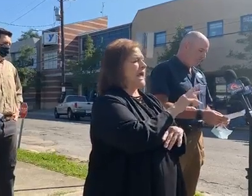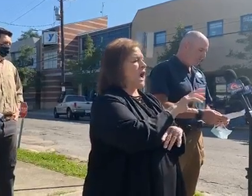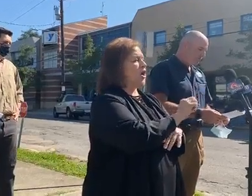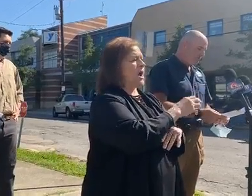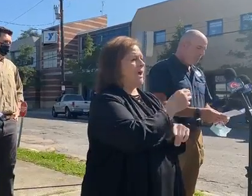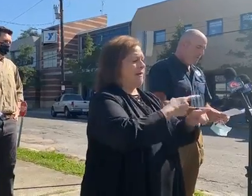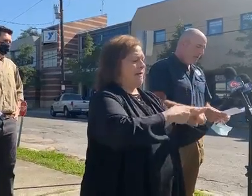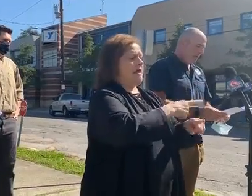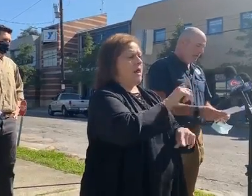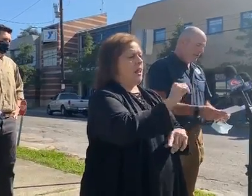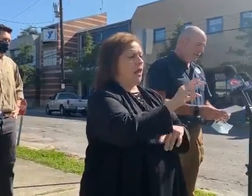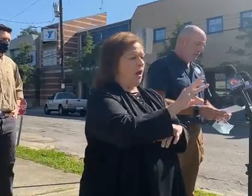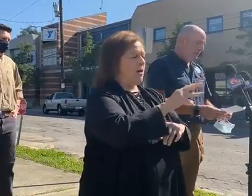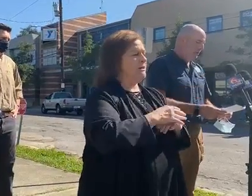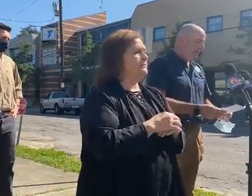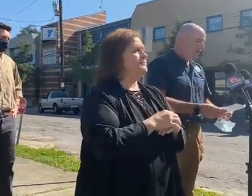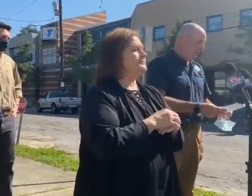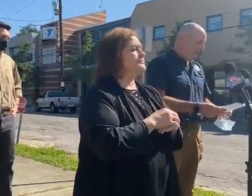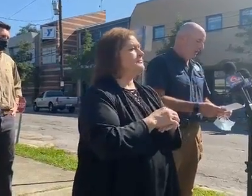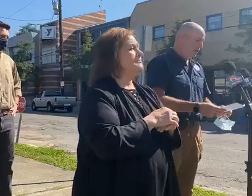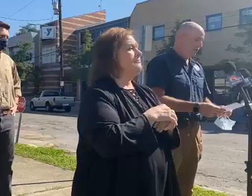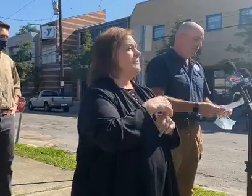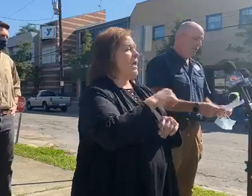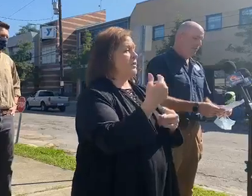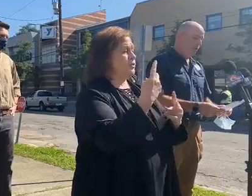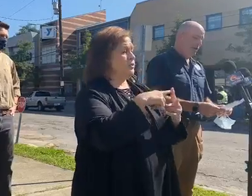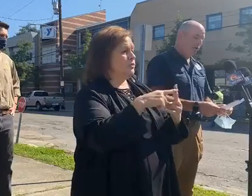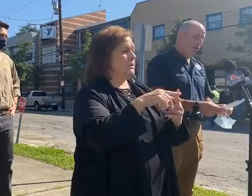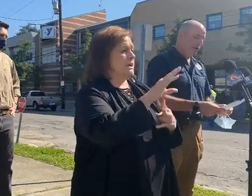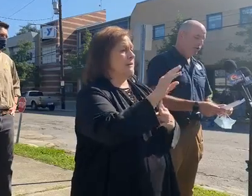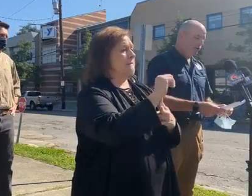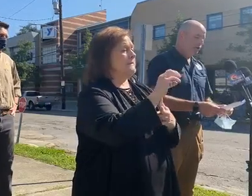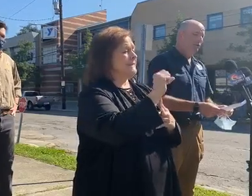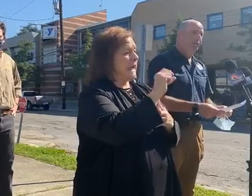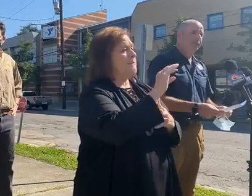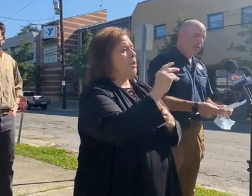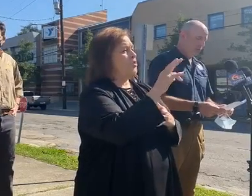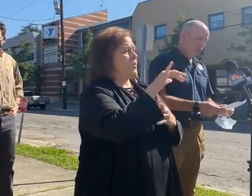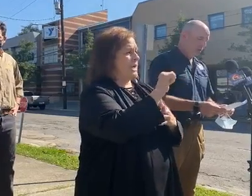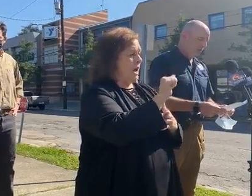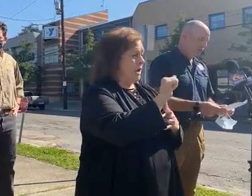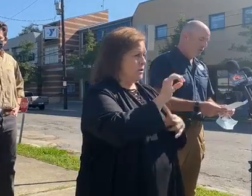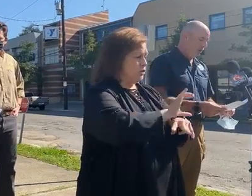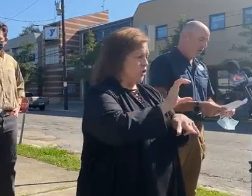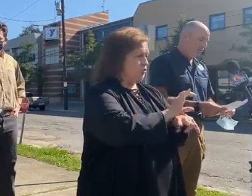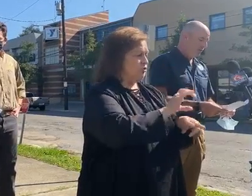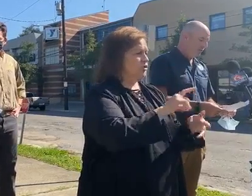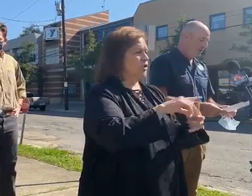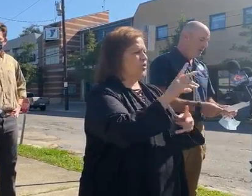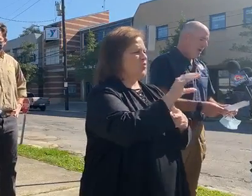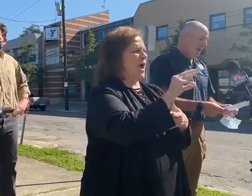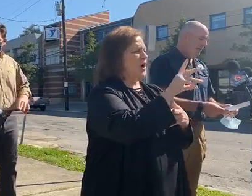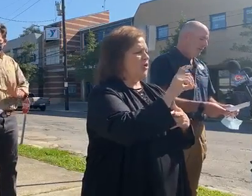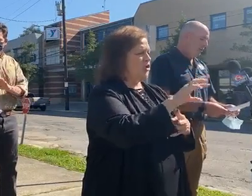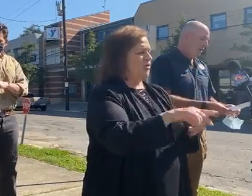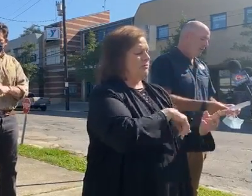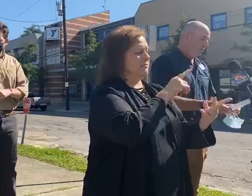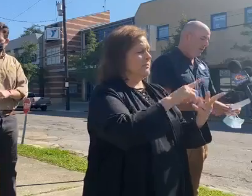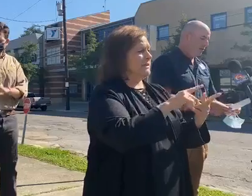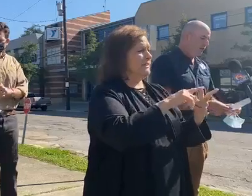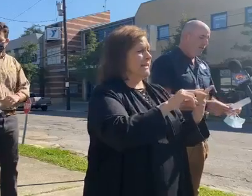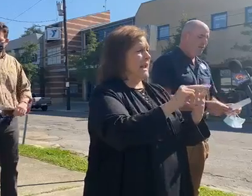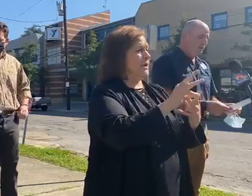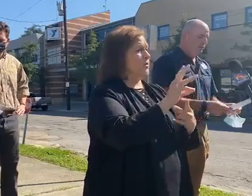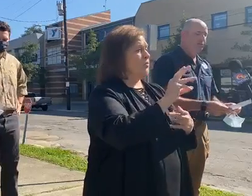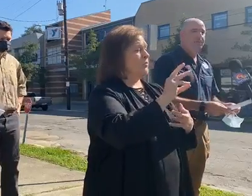Law. And in District E, we have 2 locations, St. Maria Goretti Church at 7300 Crowder Boulevard, and in the lower 9th